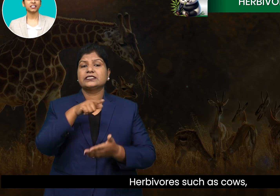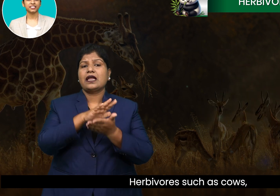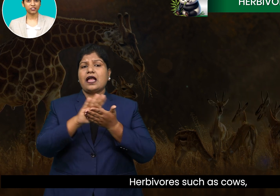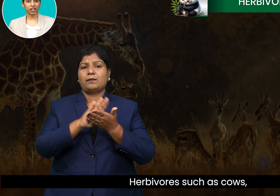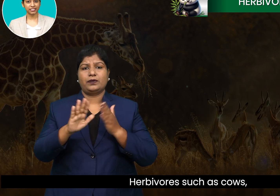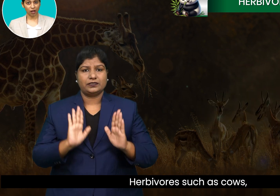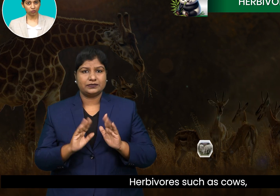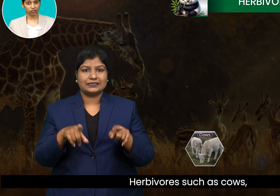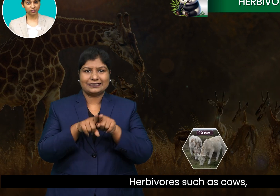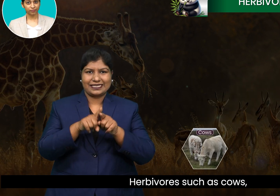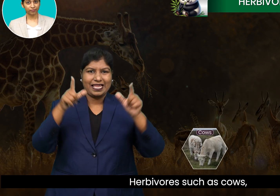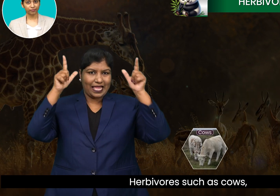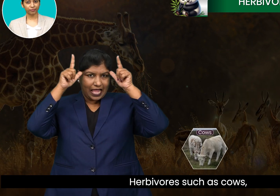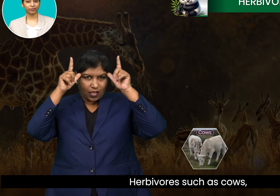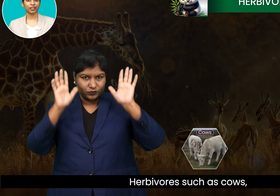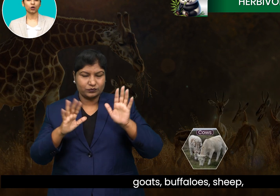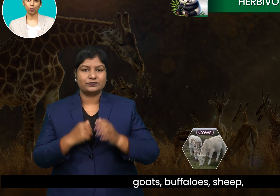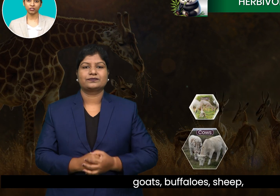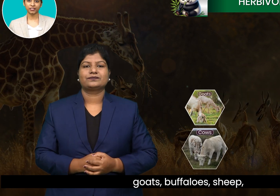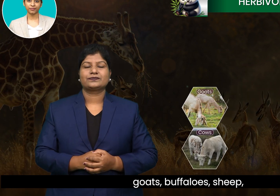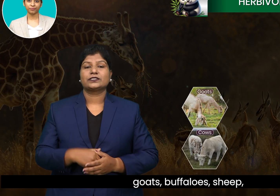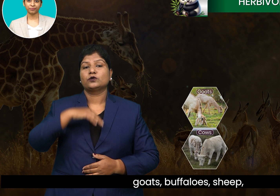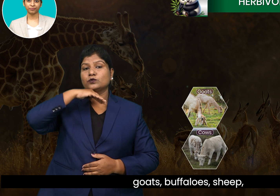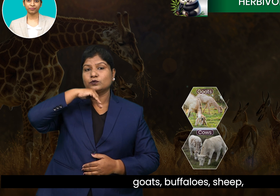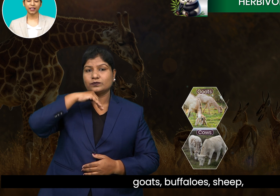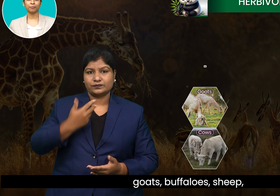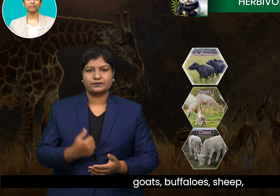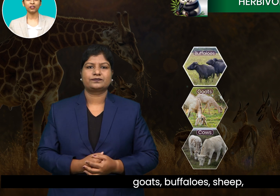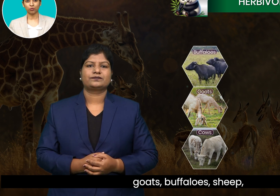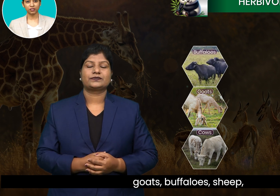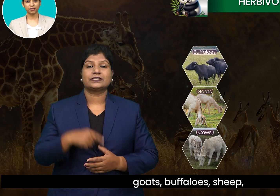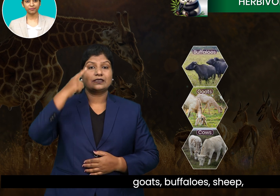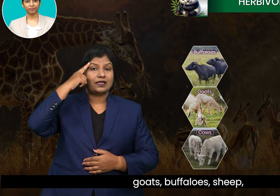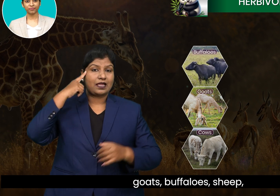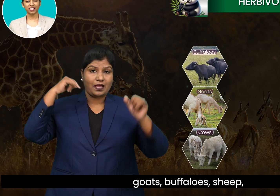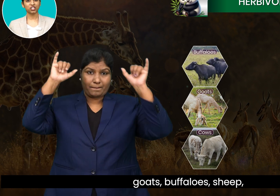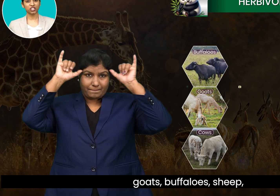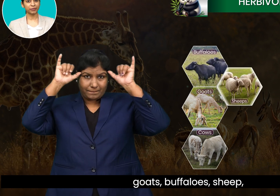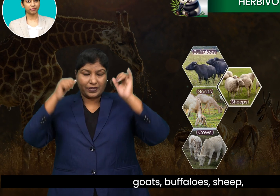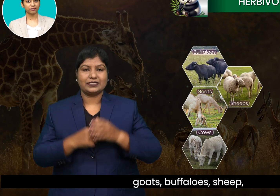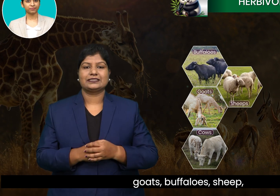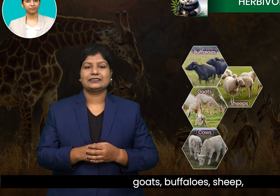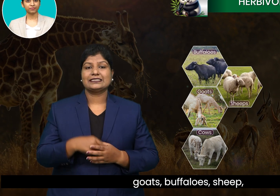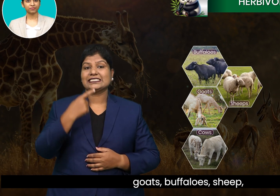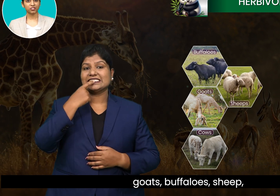Herbivores such as cows, goats, buffaloes,